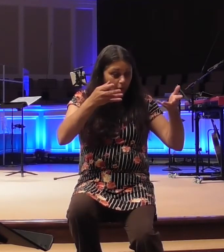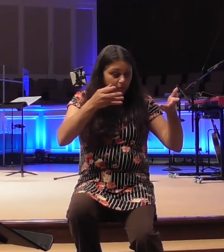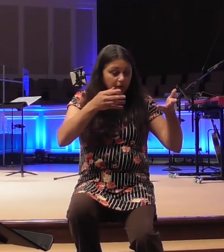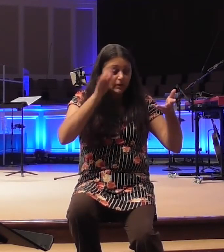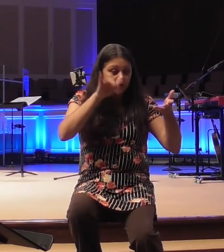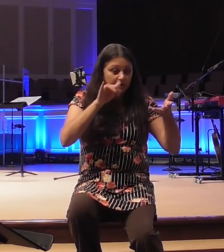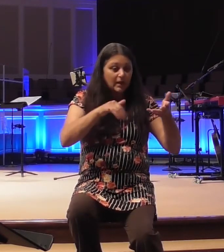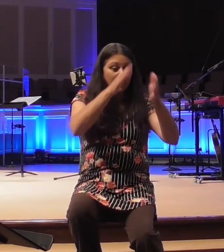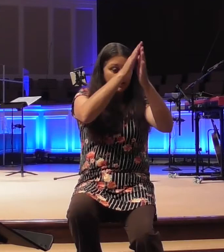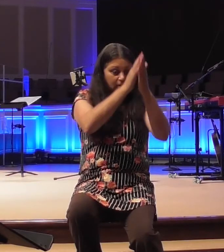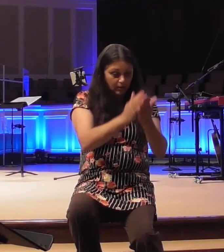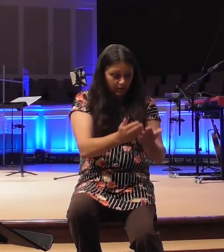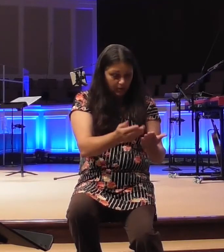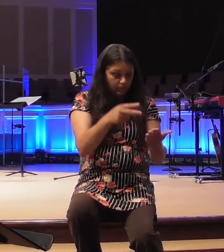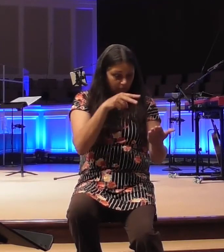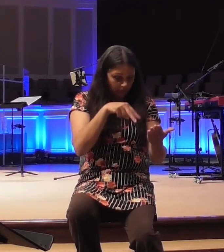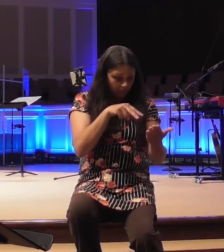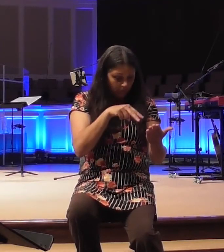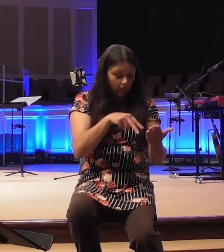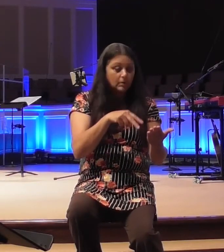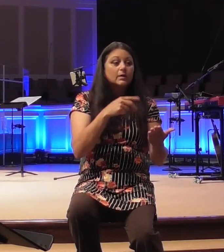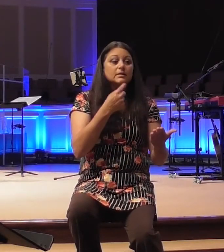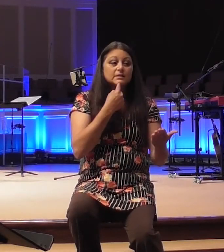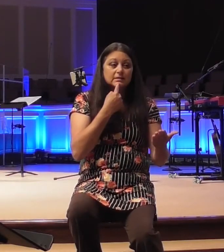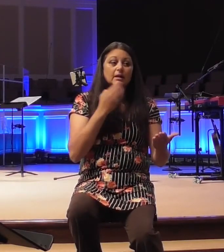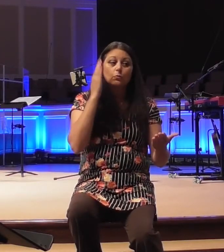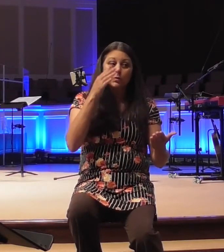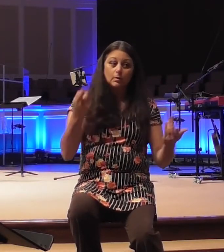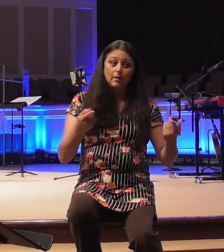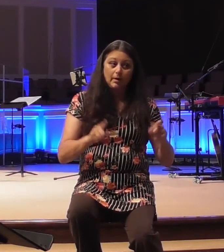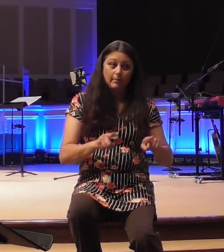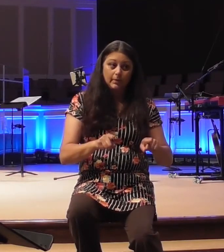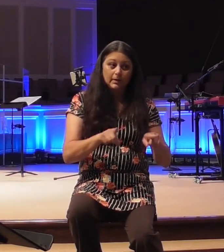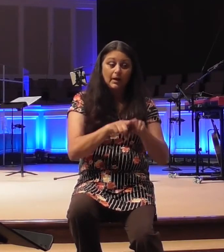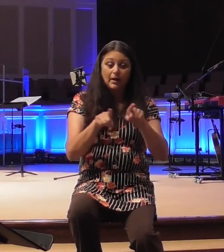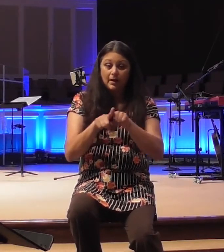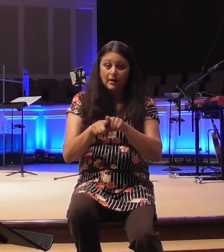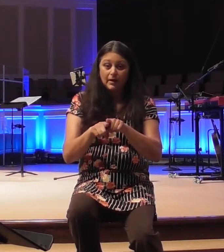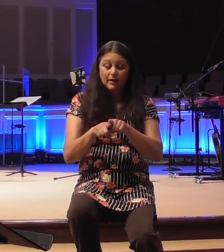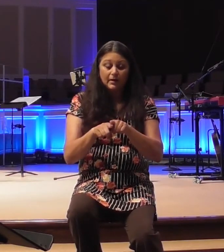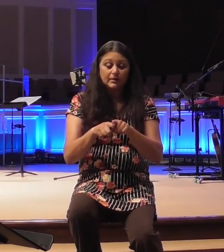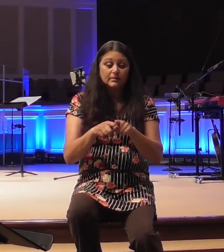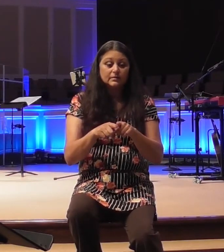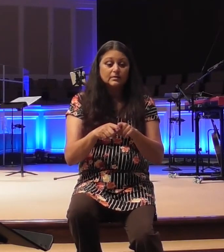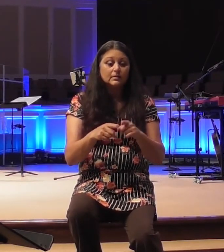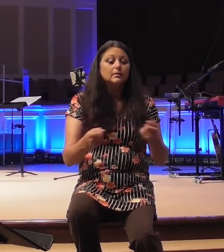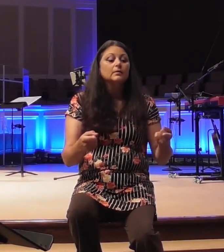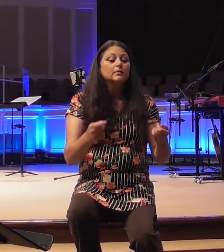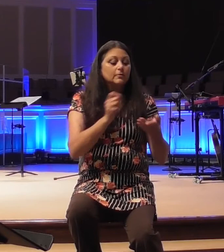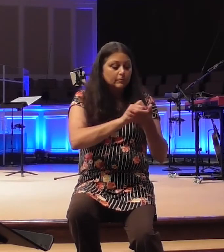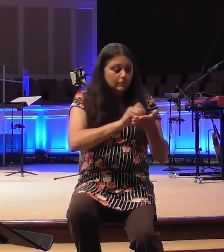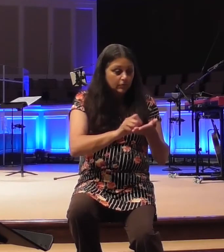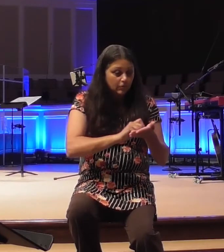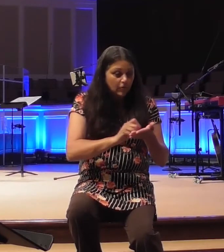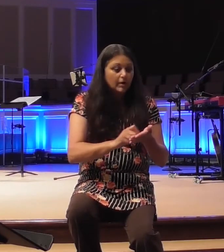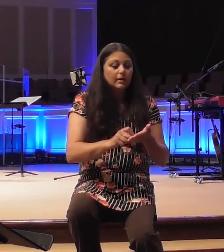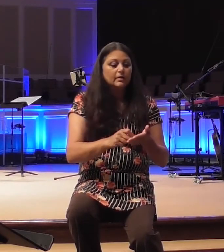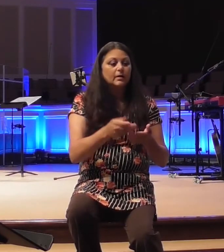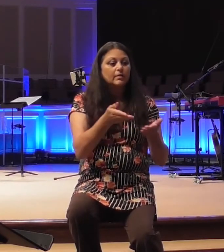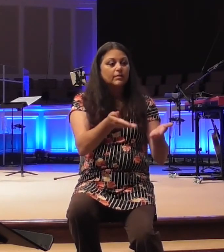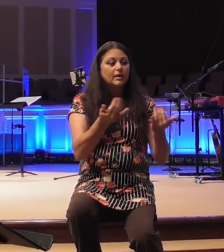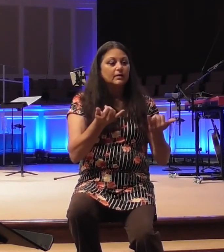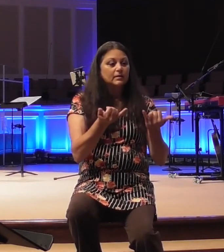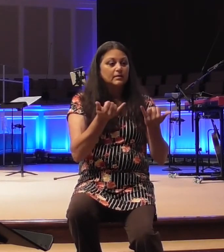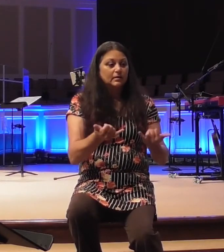it would happen. And so you hear in verse 2 and verse 4, as it was written, the people began to give offerings. As it was written, they celebrated the Feast of